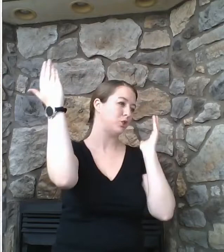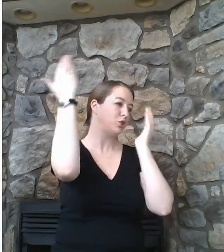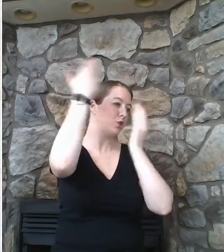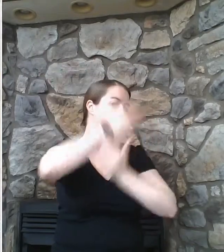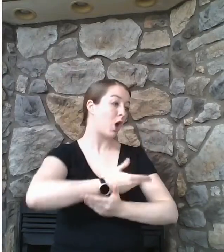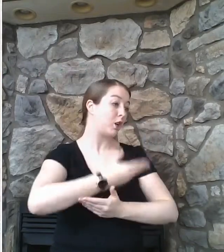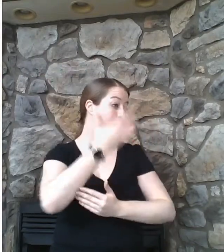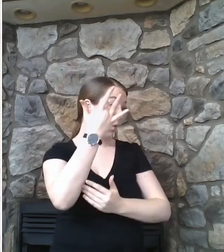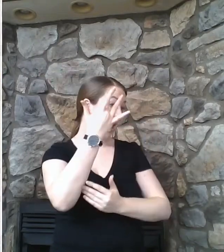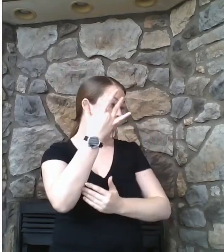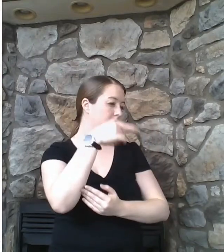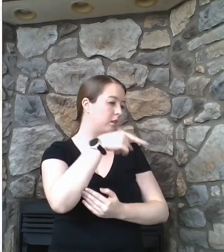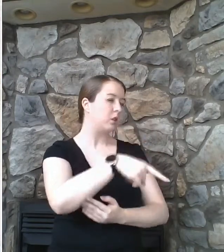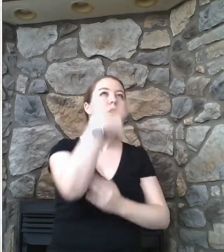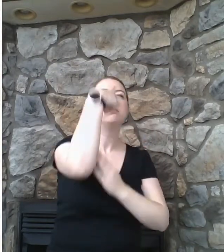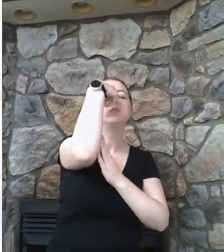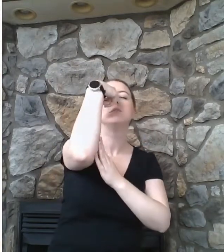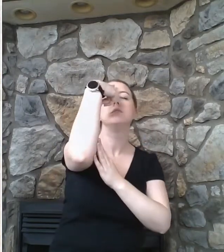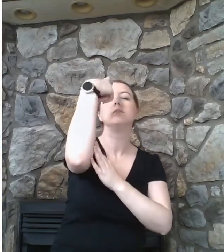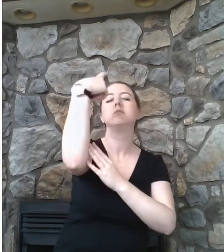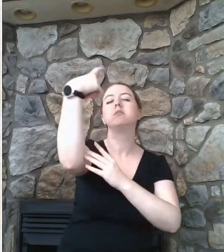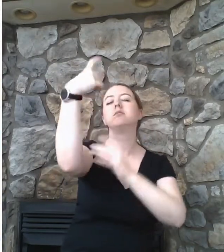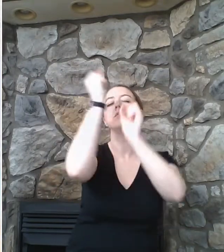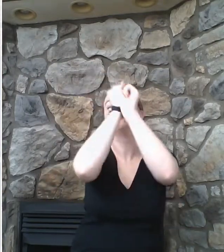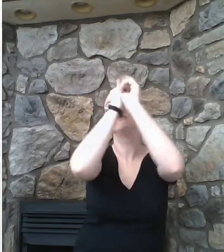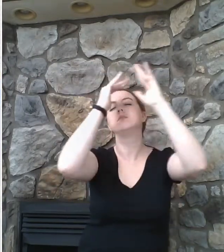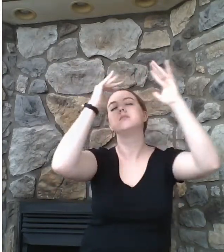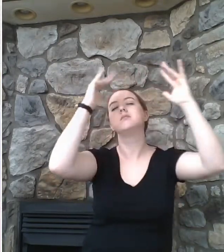for you to dream in."